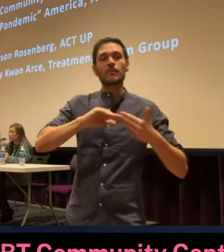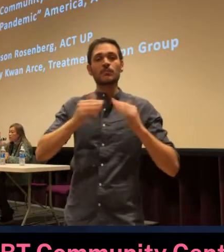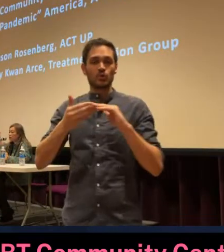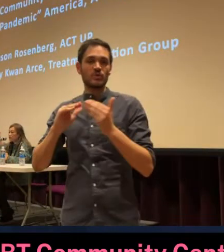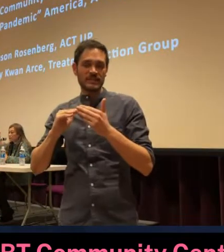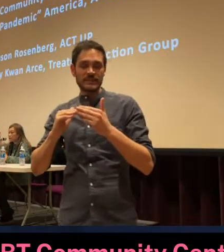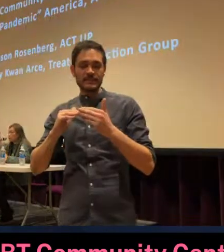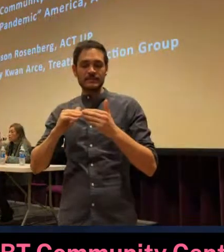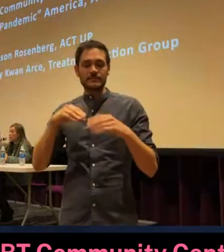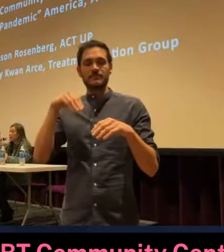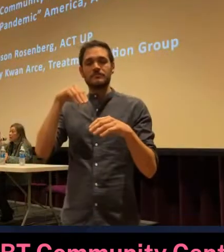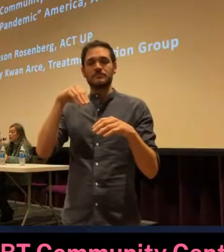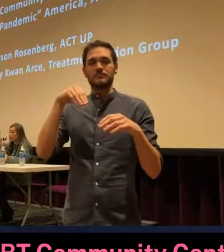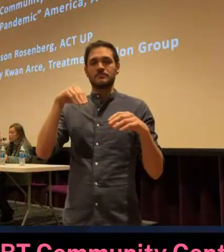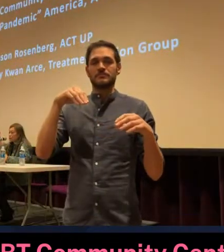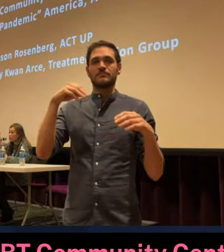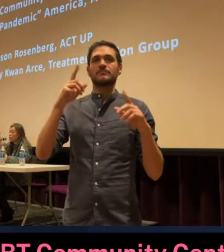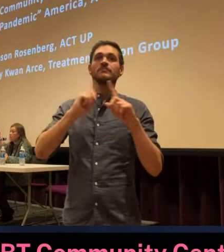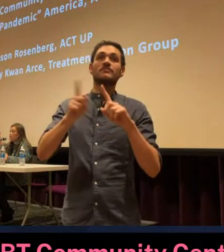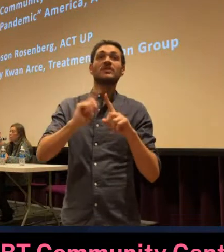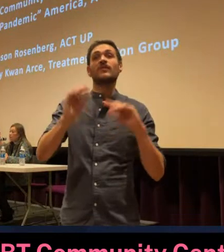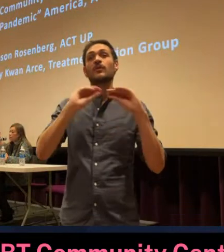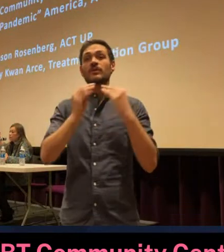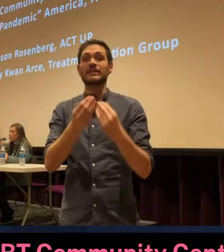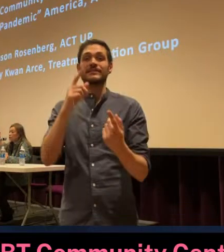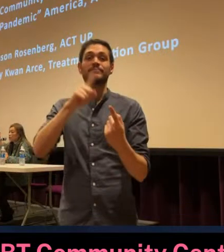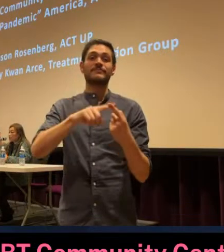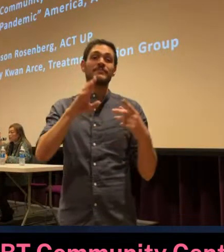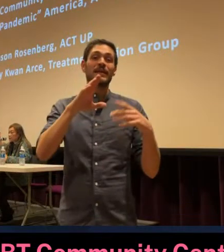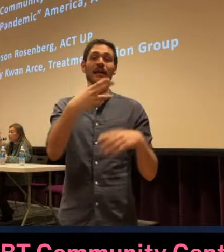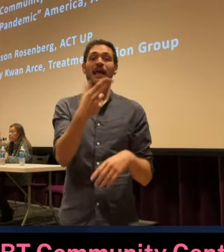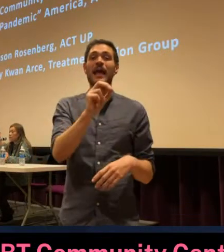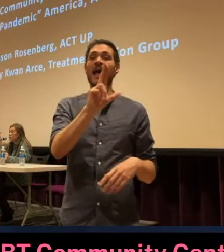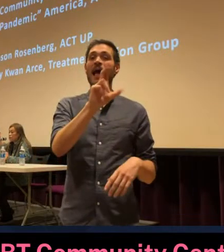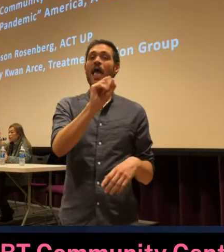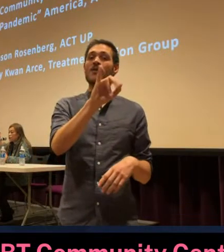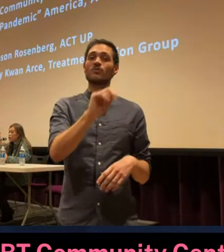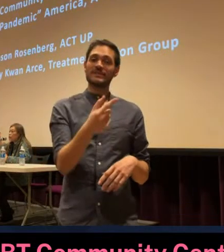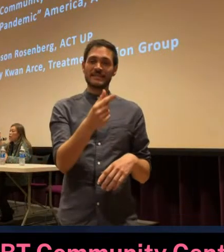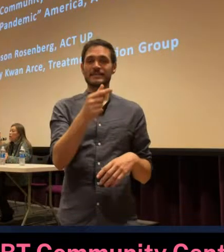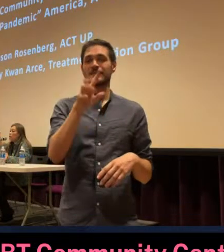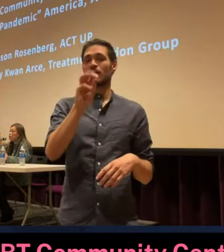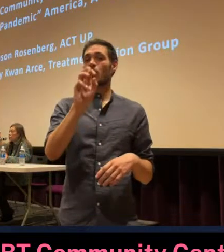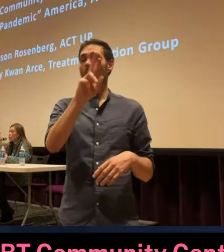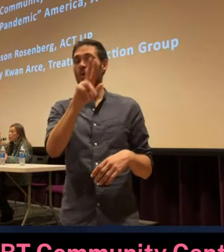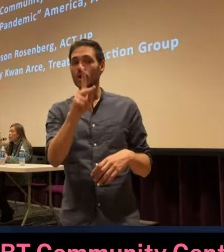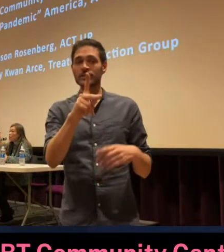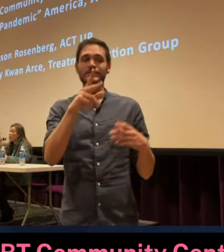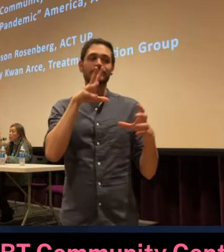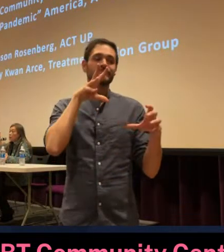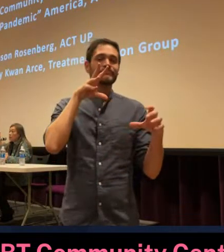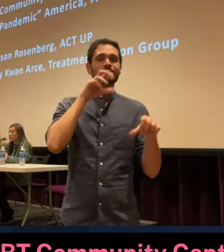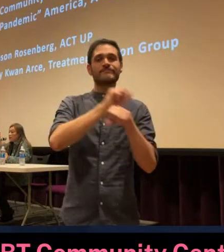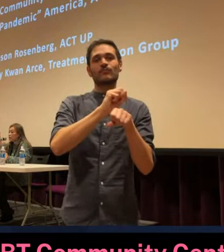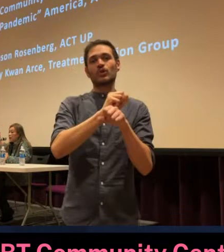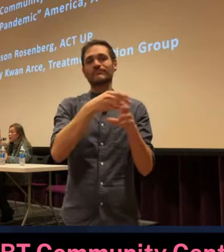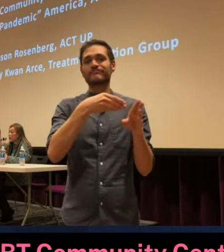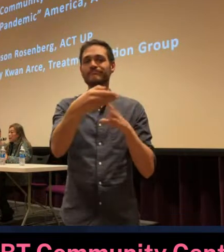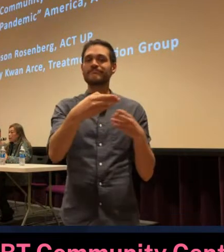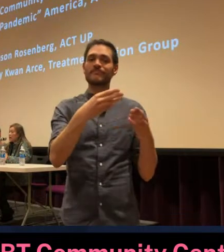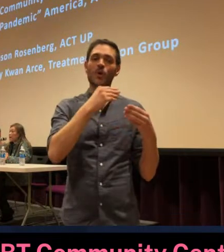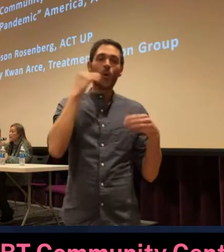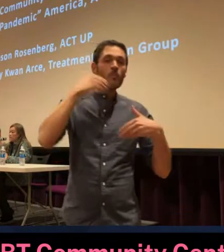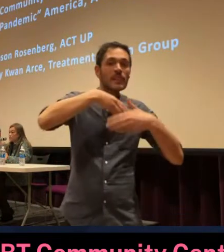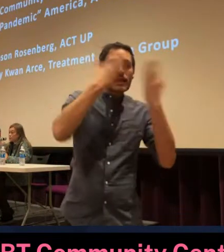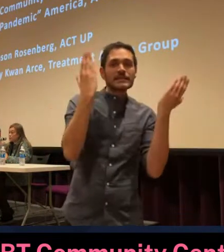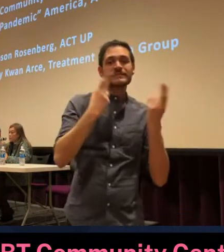is different organizations like Housing Work that deal with homelessness and shelter, youth. We went back to Calvin